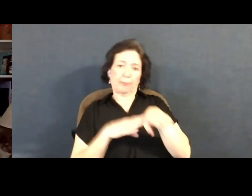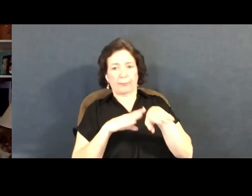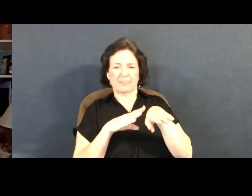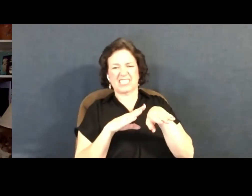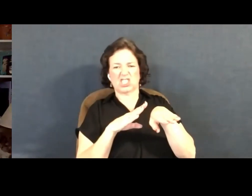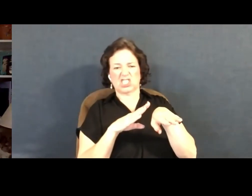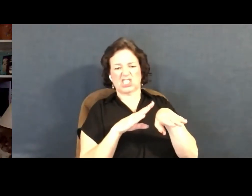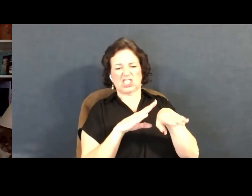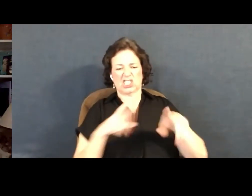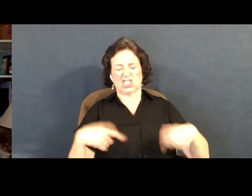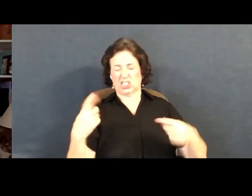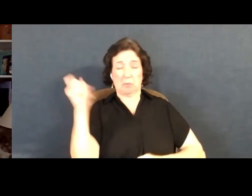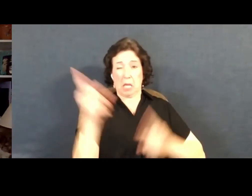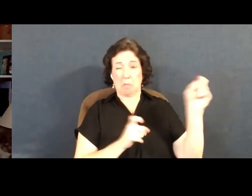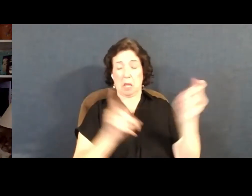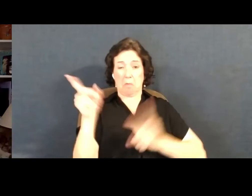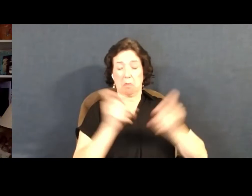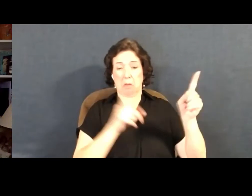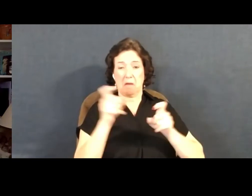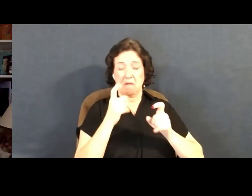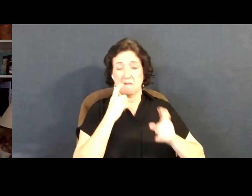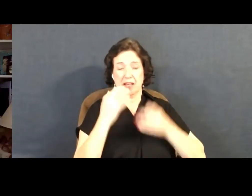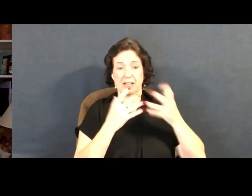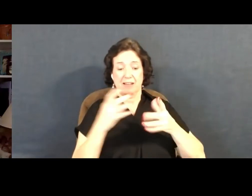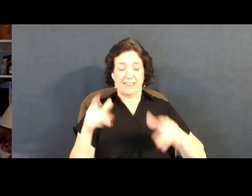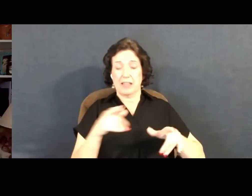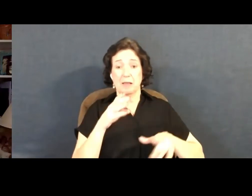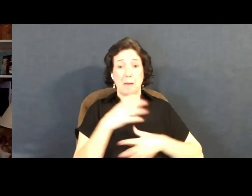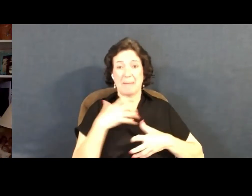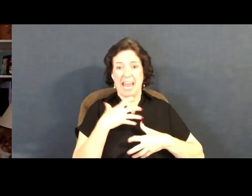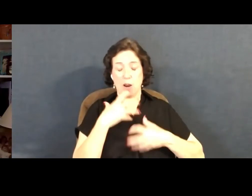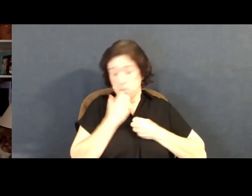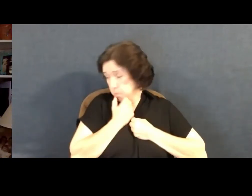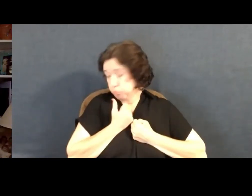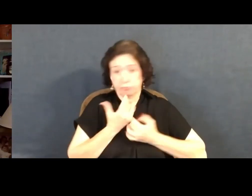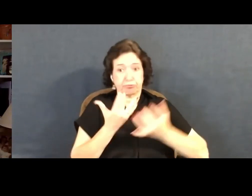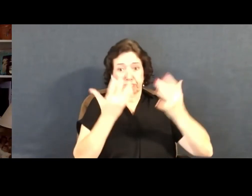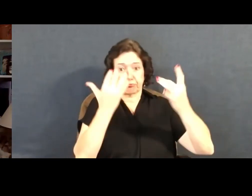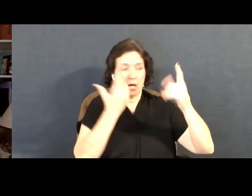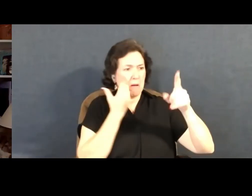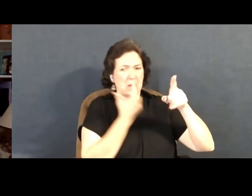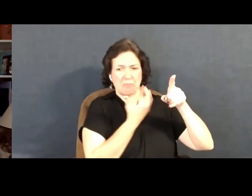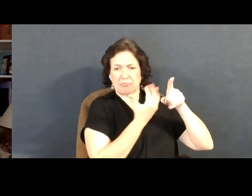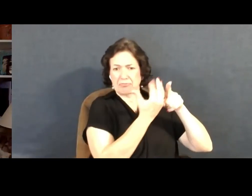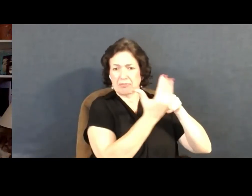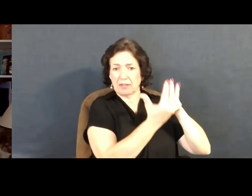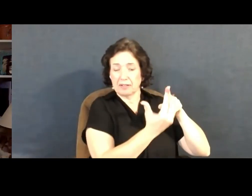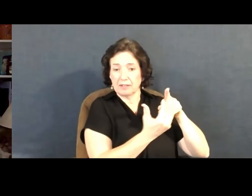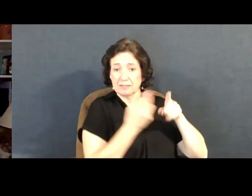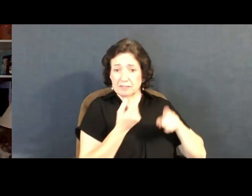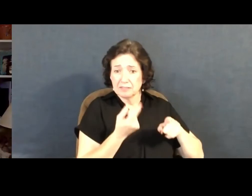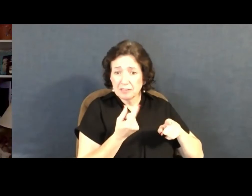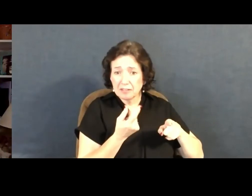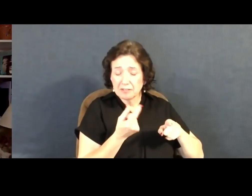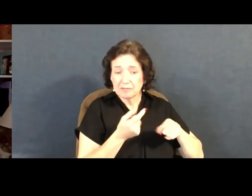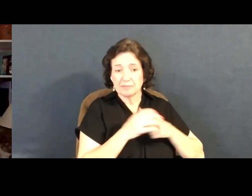and sparks are flying. And all of a sudden, old Bear burst into flames. Now in the sphere of totally